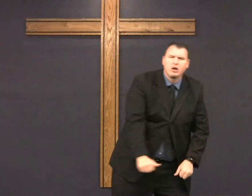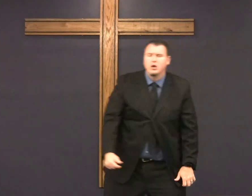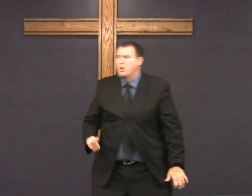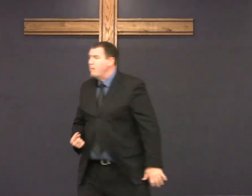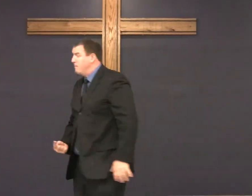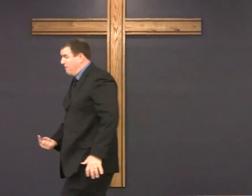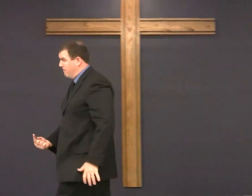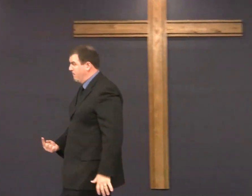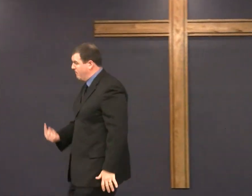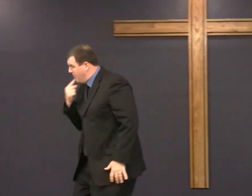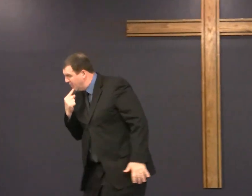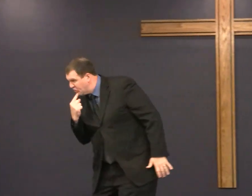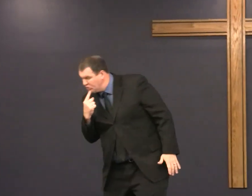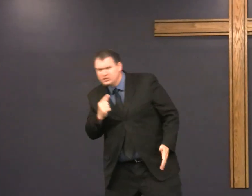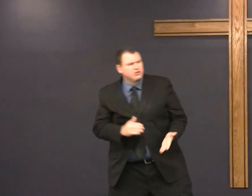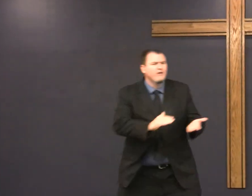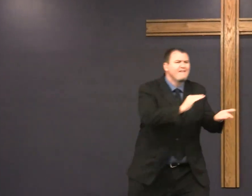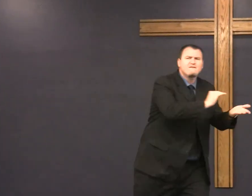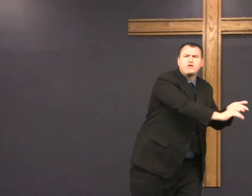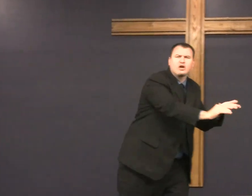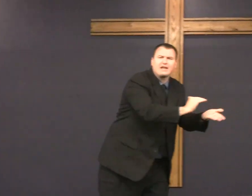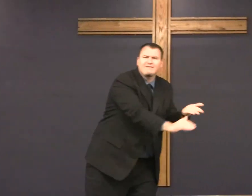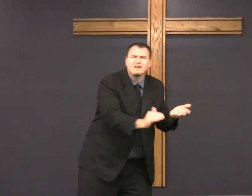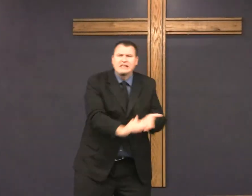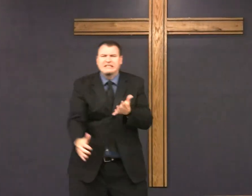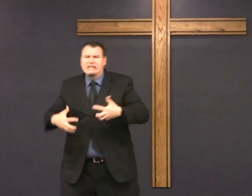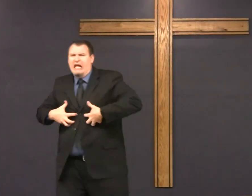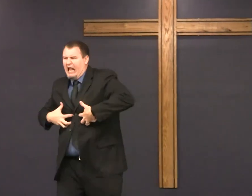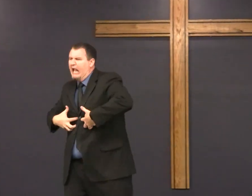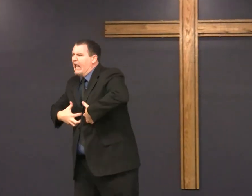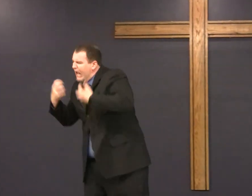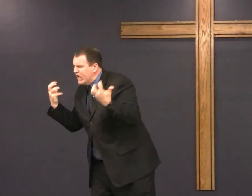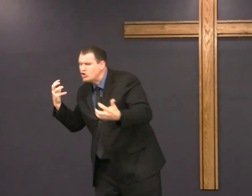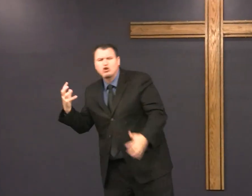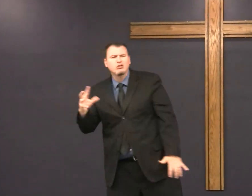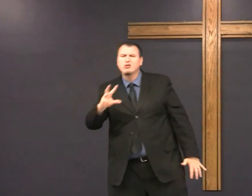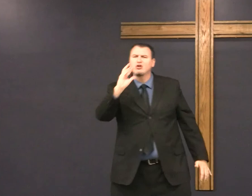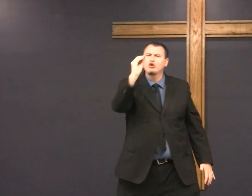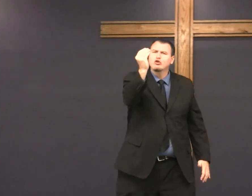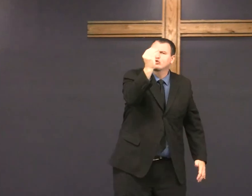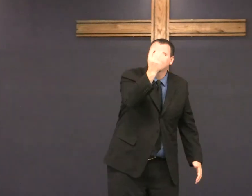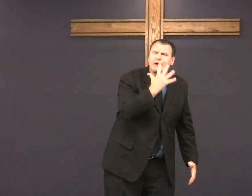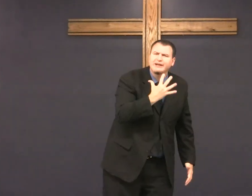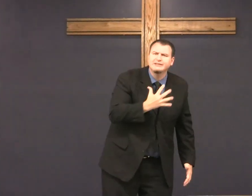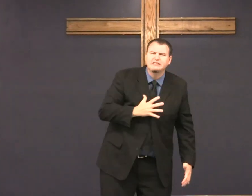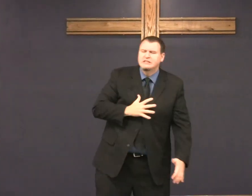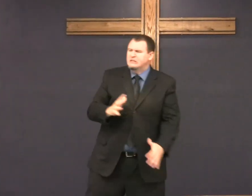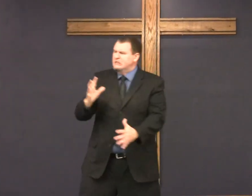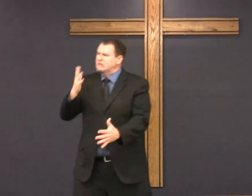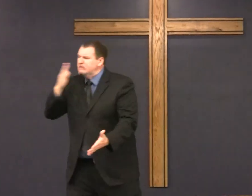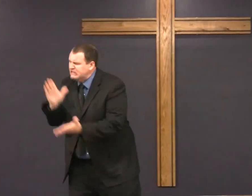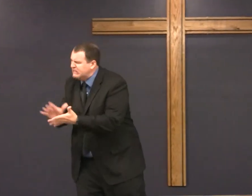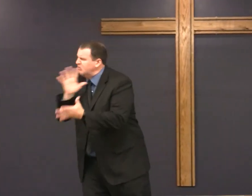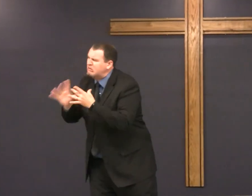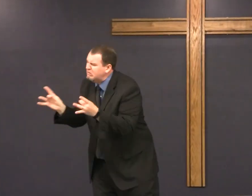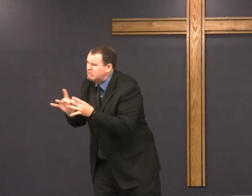hard work. Instead of bitterness, forgiveness. Instead of anger, grace. Instead of